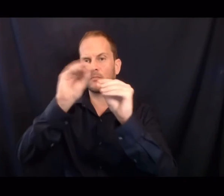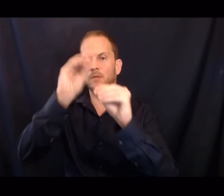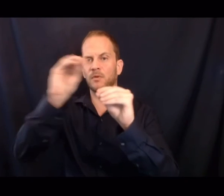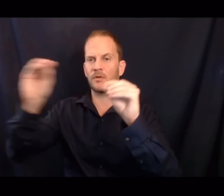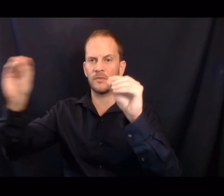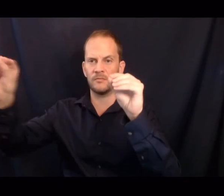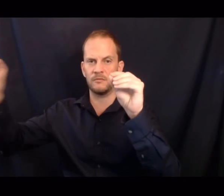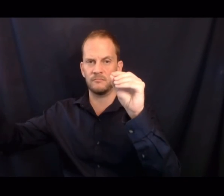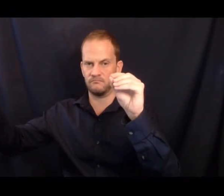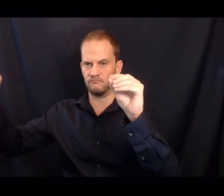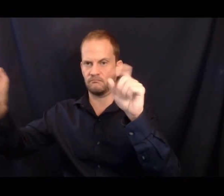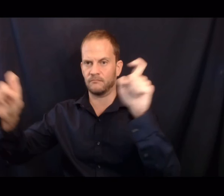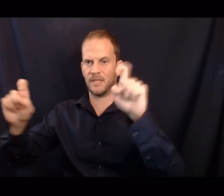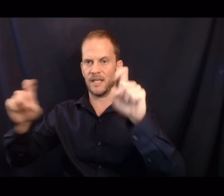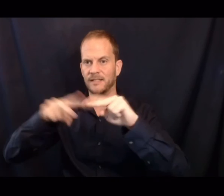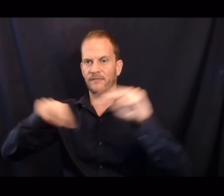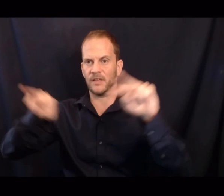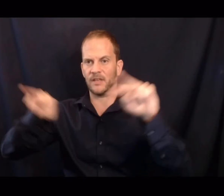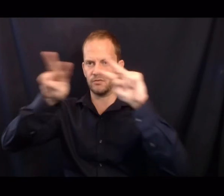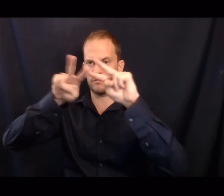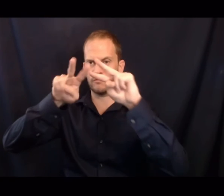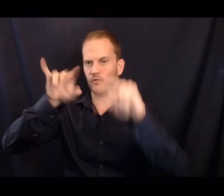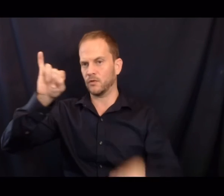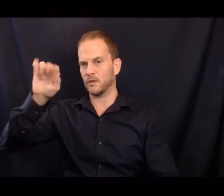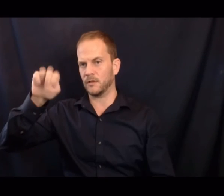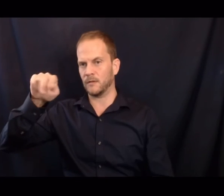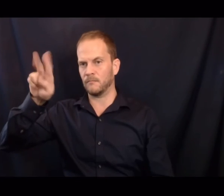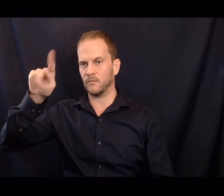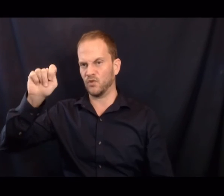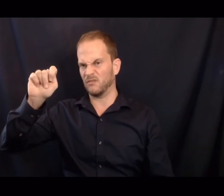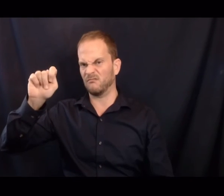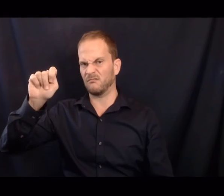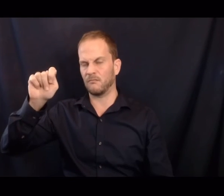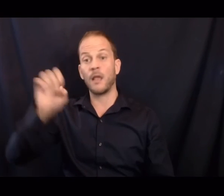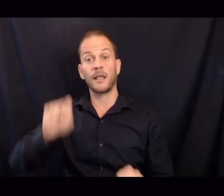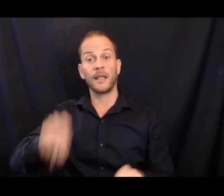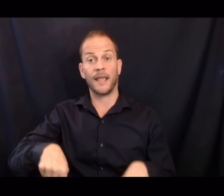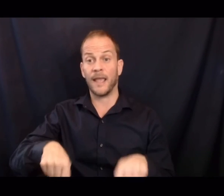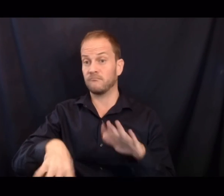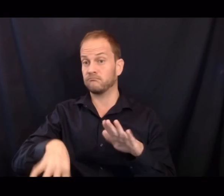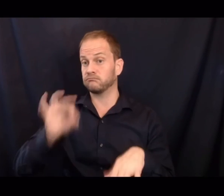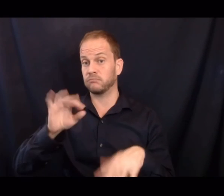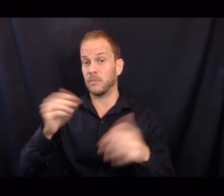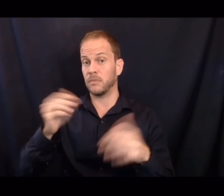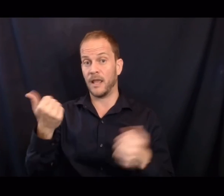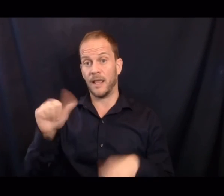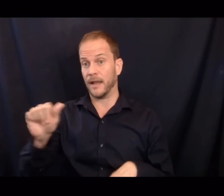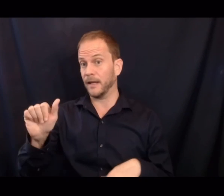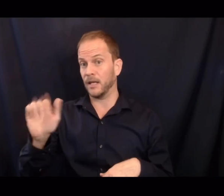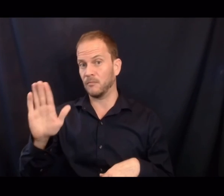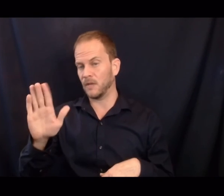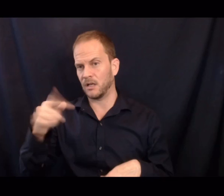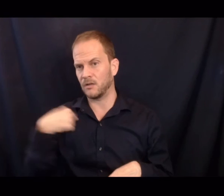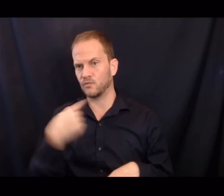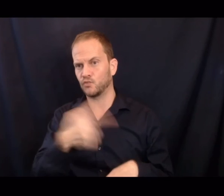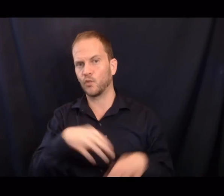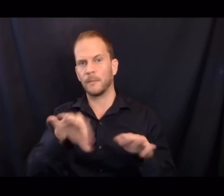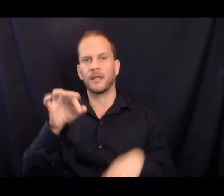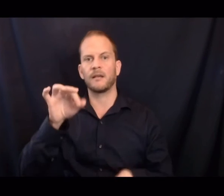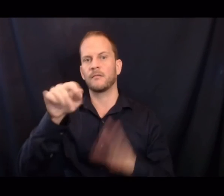can choose any input values we want. This table just illustrates what happens with those particular input values.